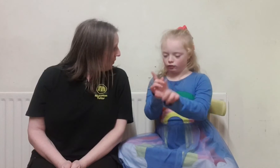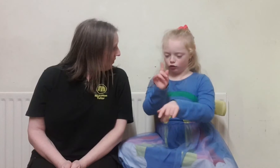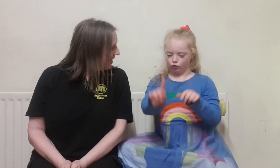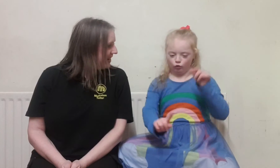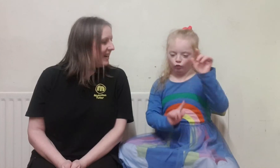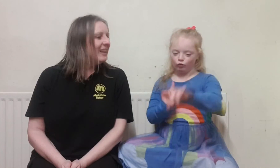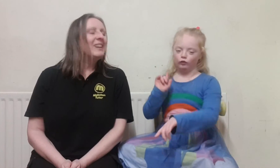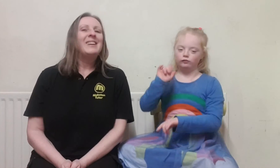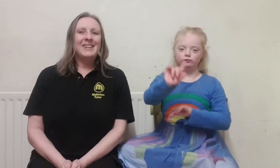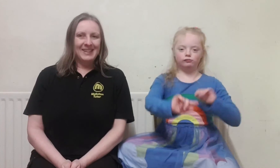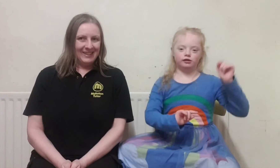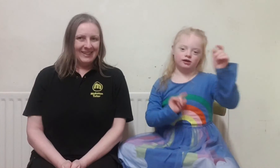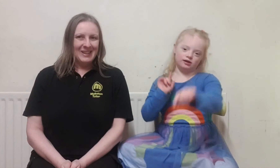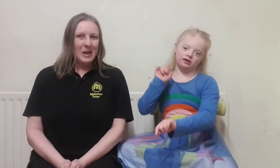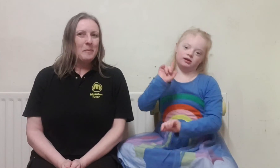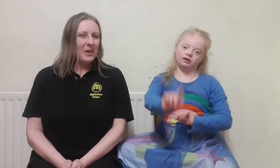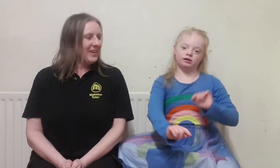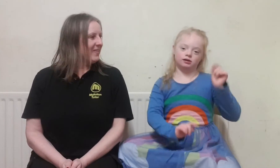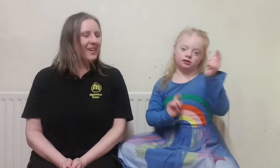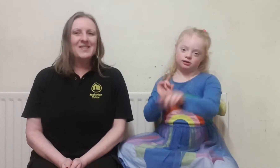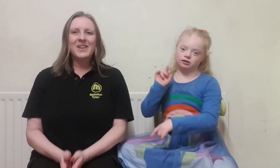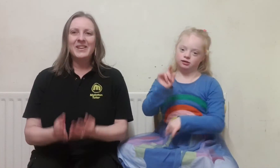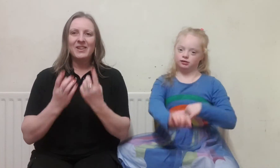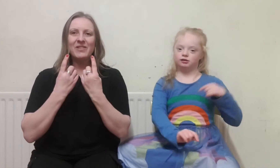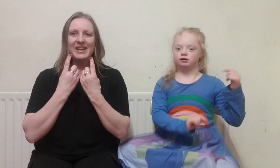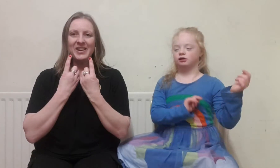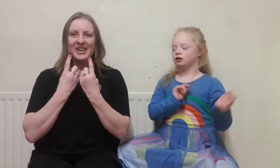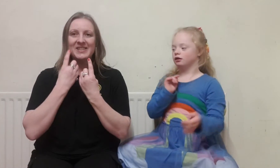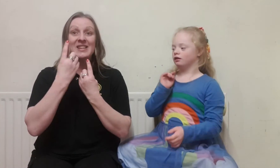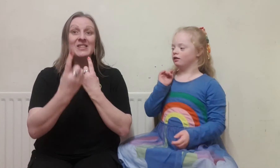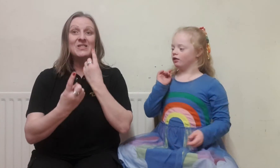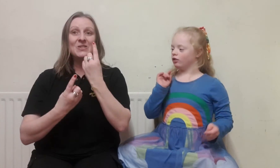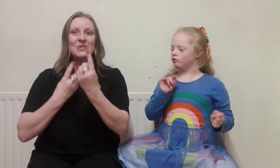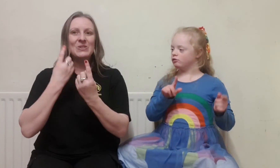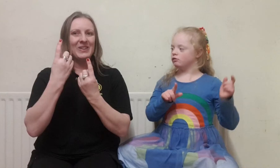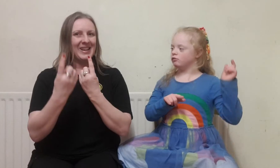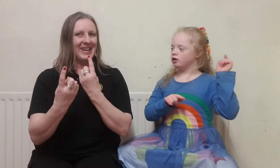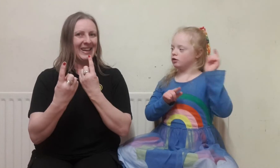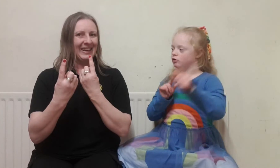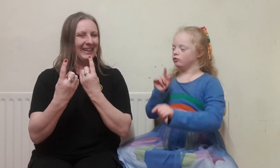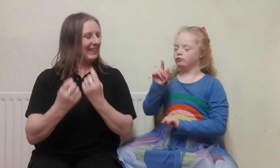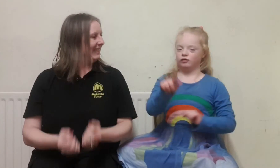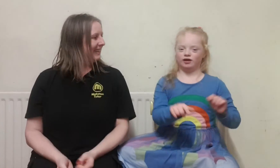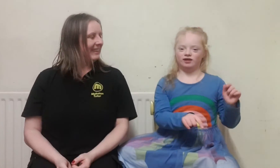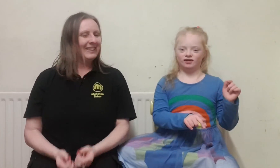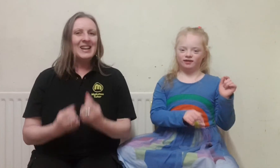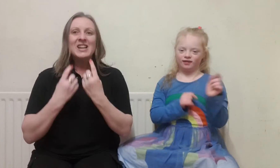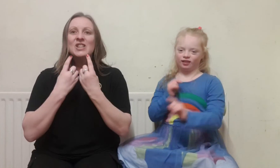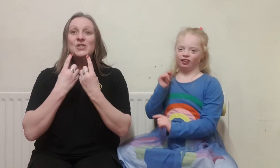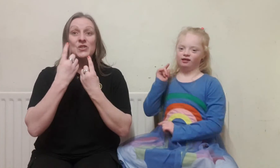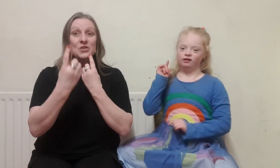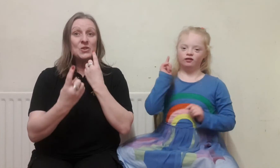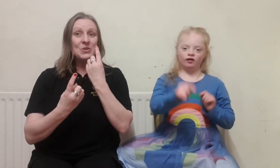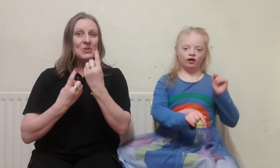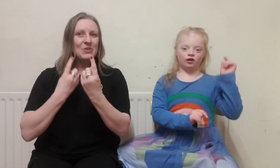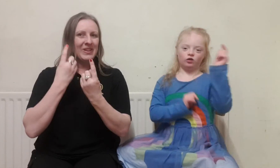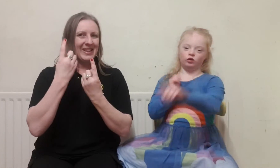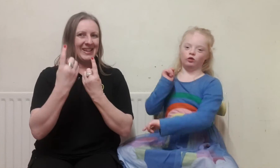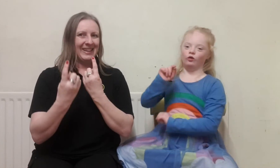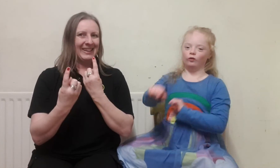story. Story. Story. Perfect signing. Really nice. Story. Story. Story.